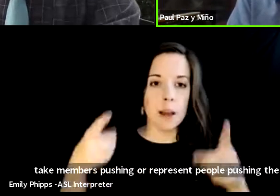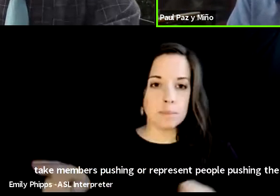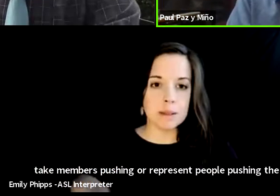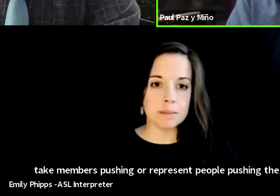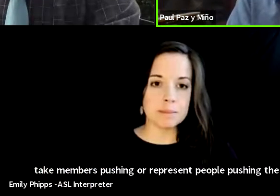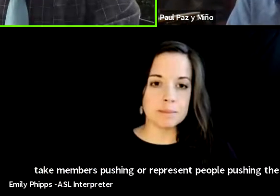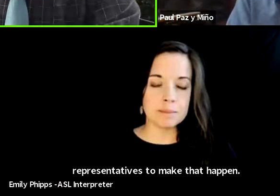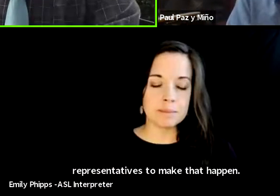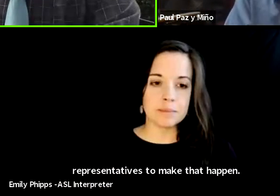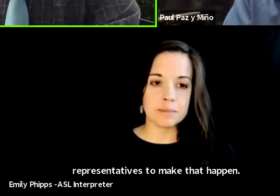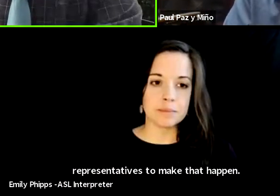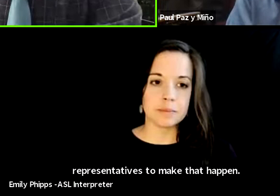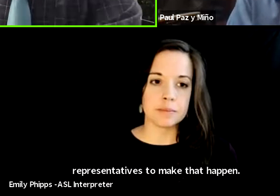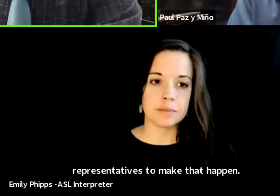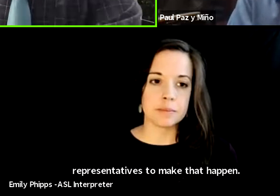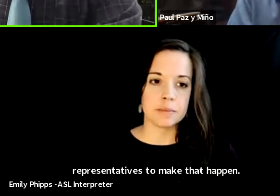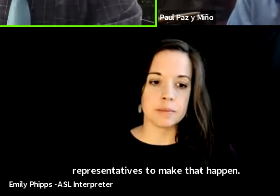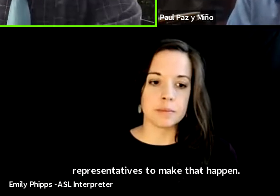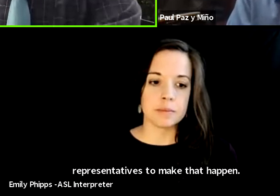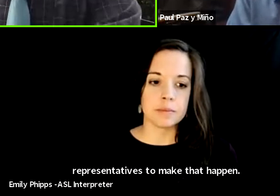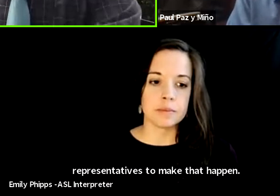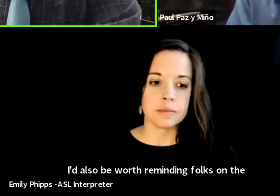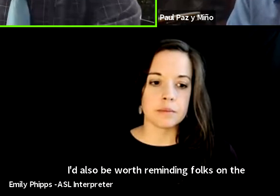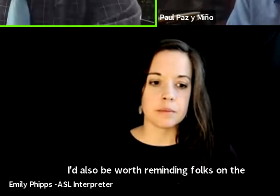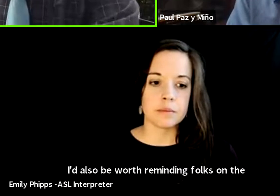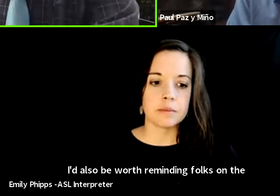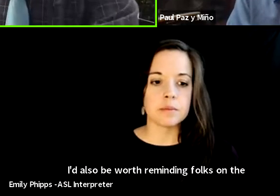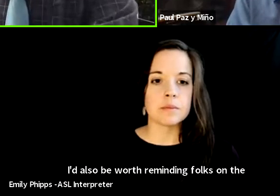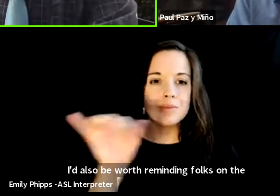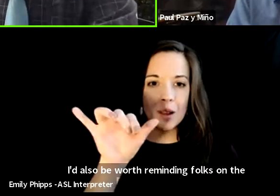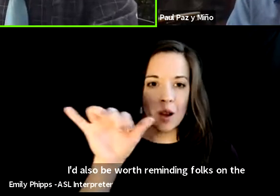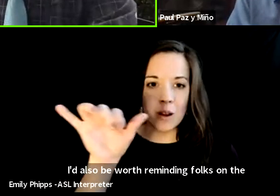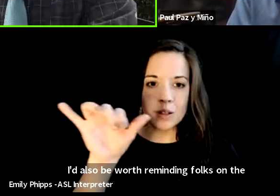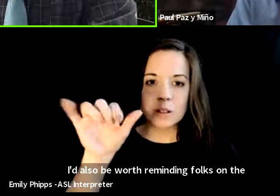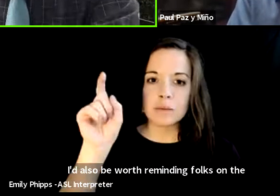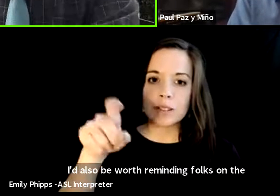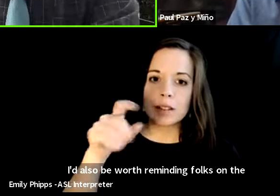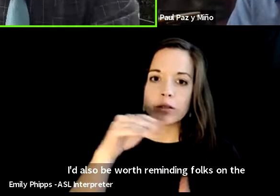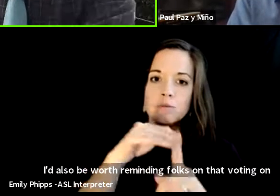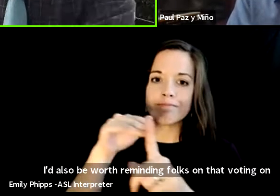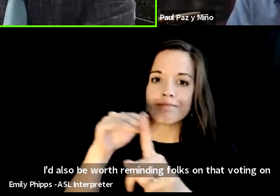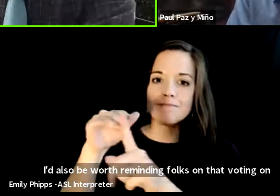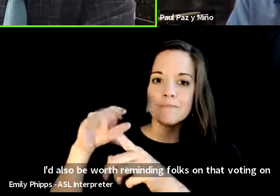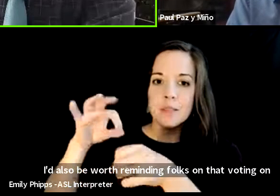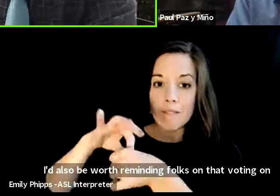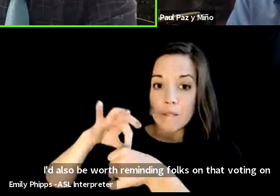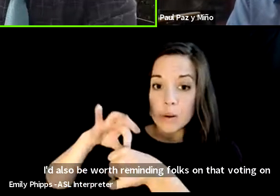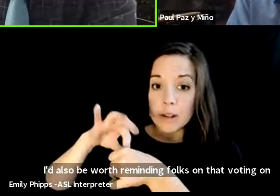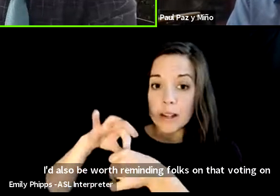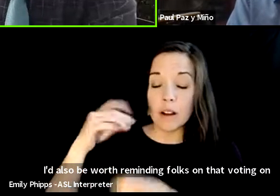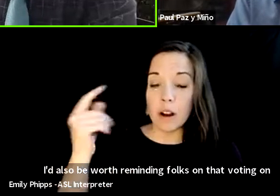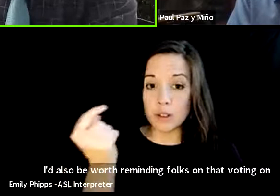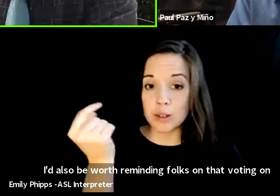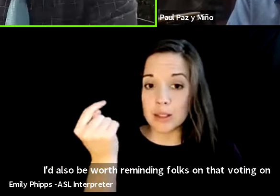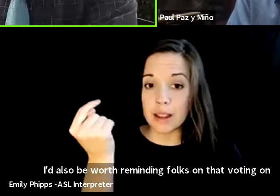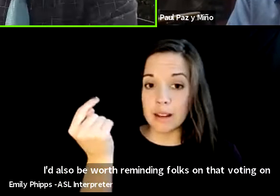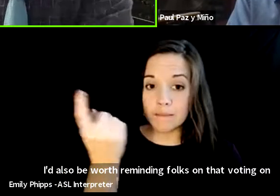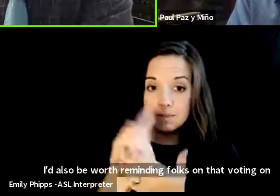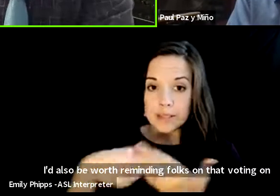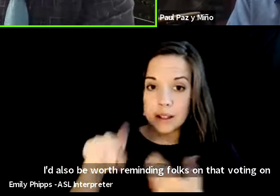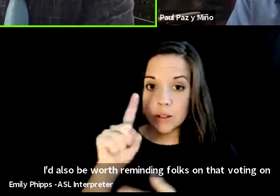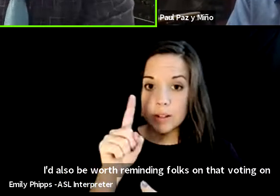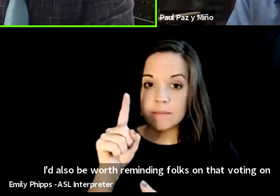it might also be worth reminding folks um that um uh voting on tuesday um i believe um